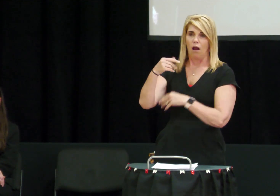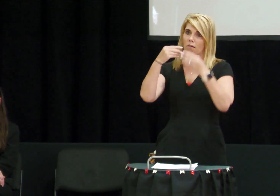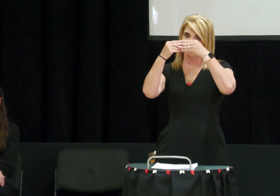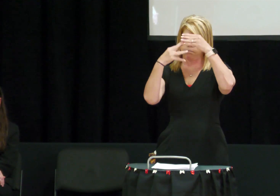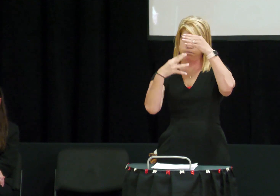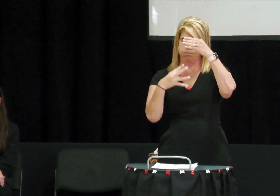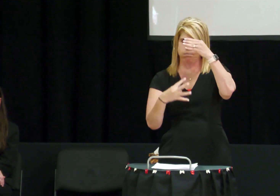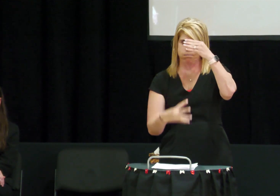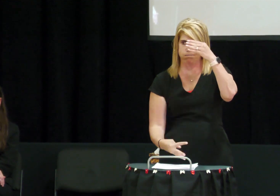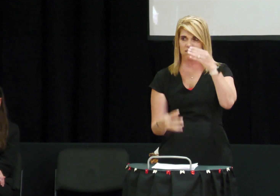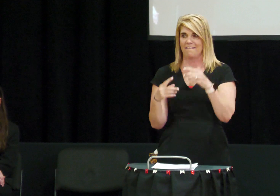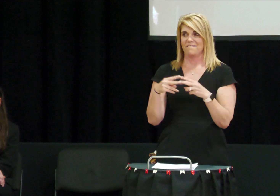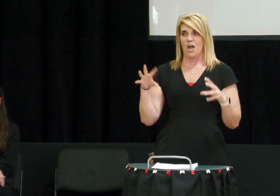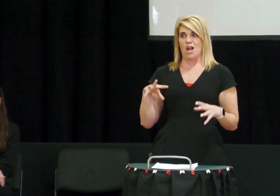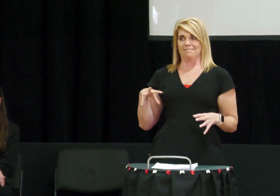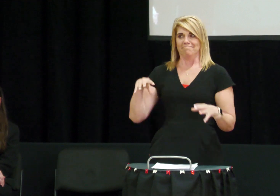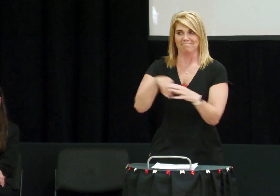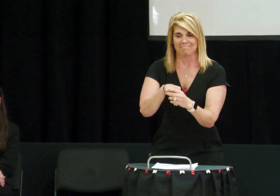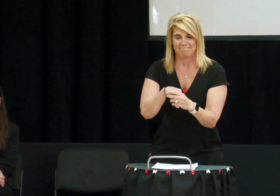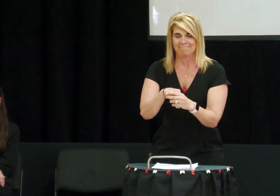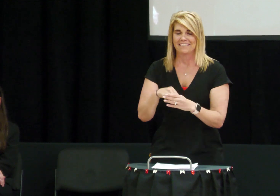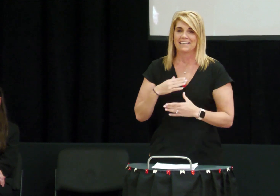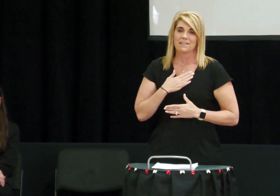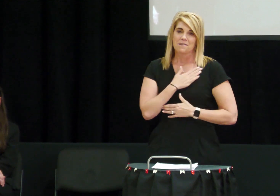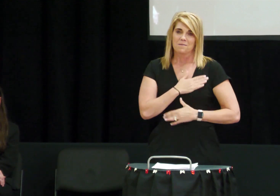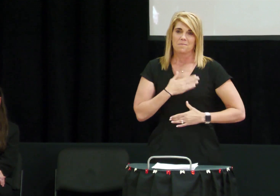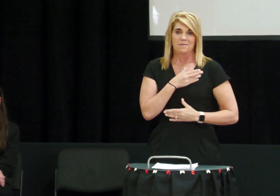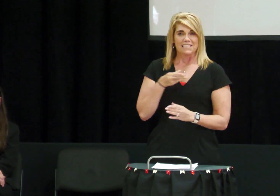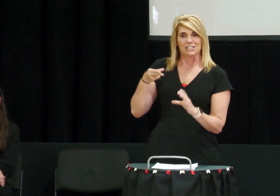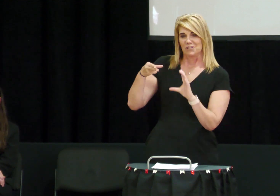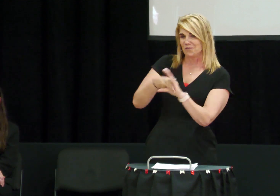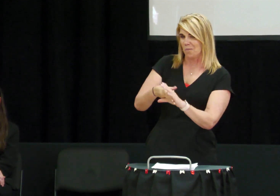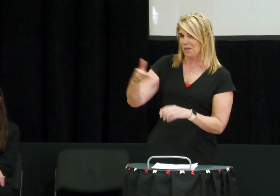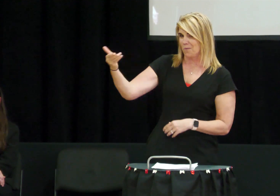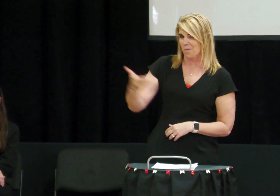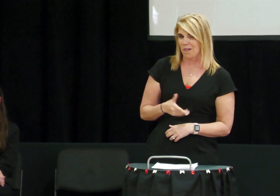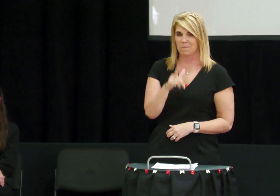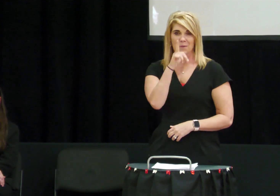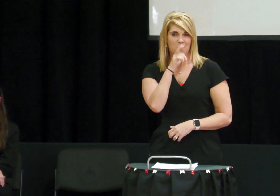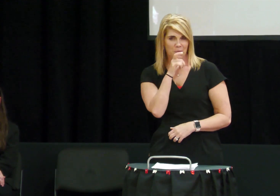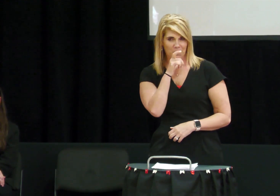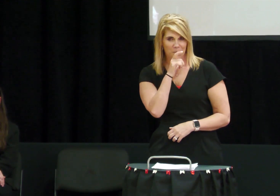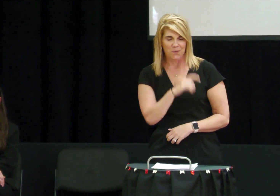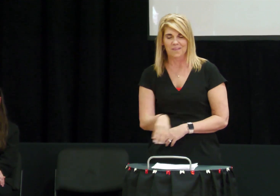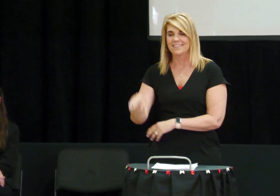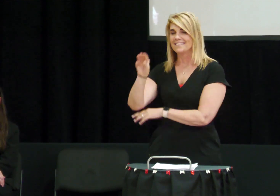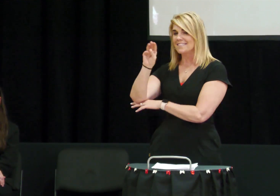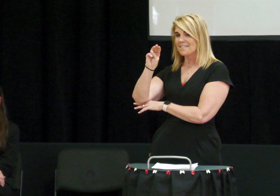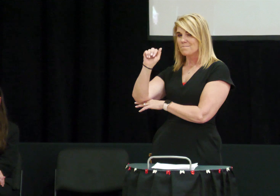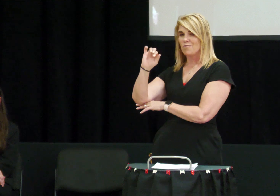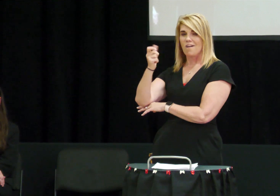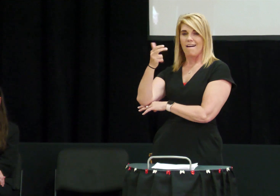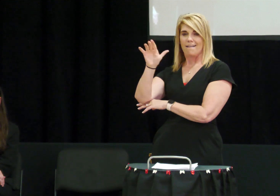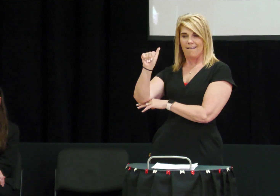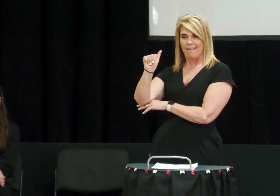bowl, student body government. The list goes on and on. Please join me in welcoming